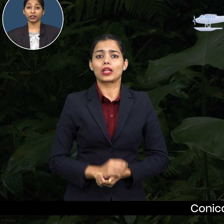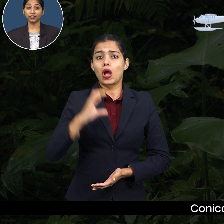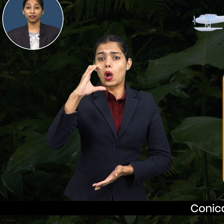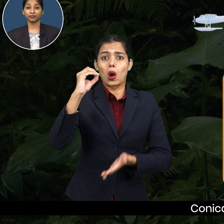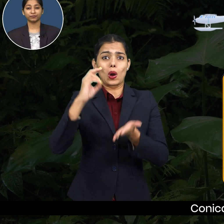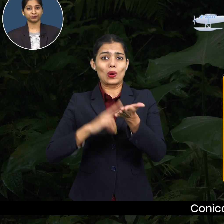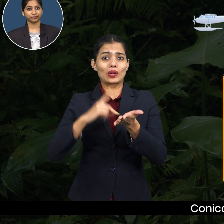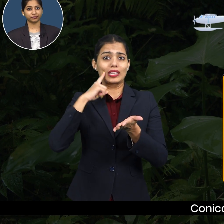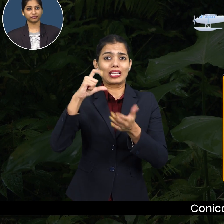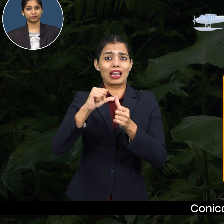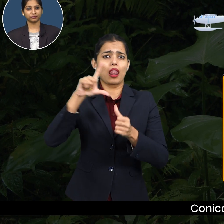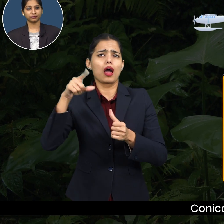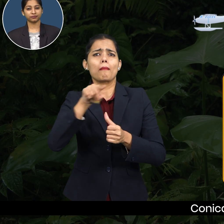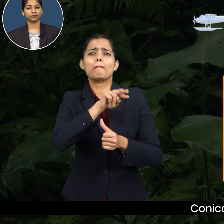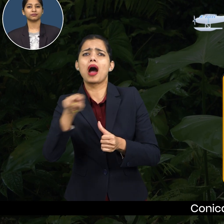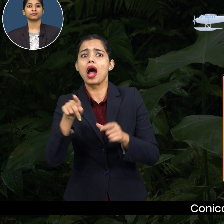conical,